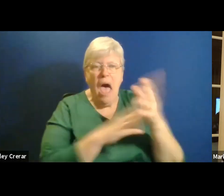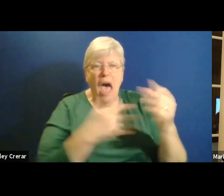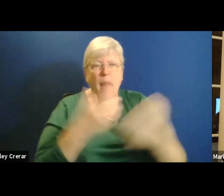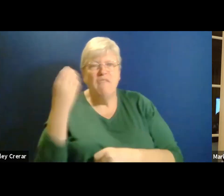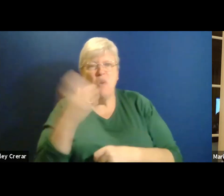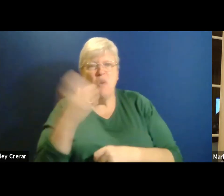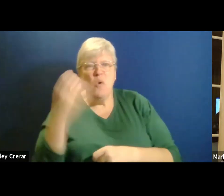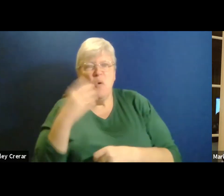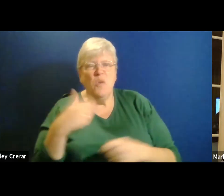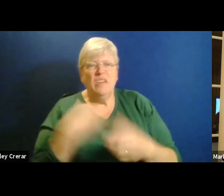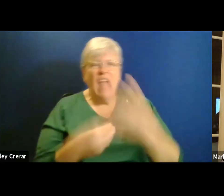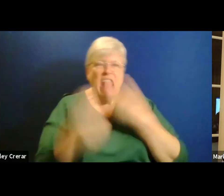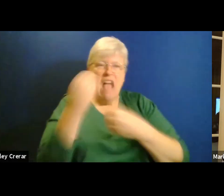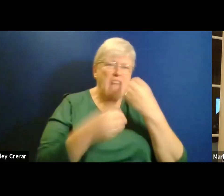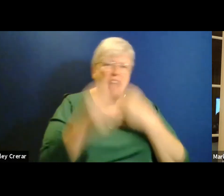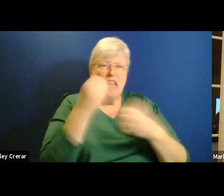split lip mouths.